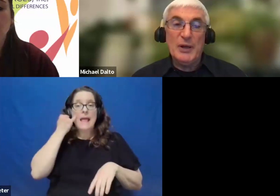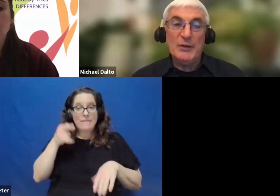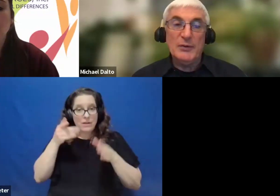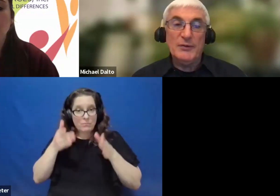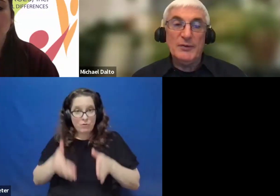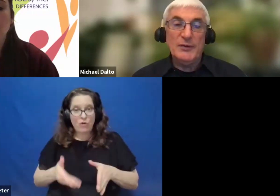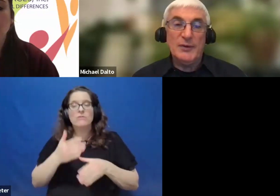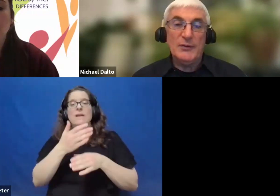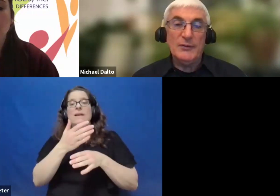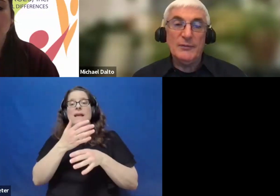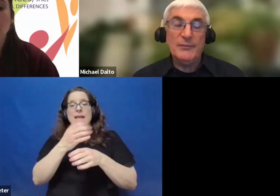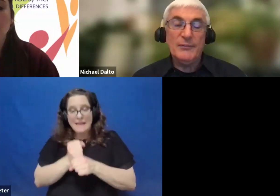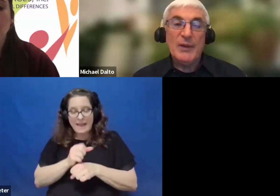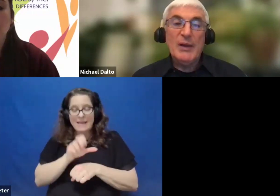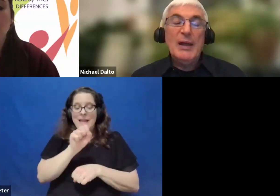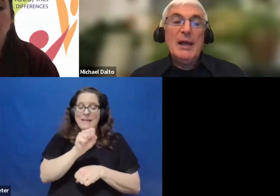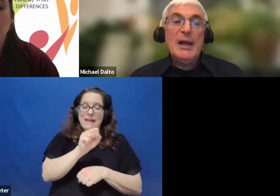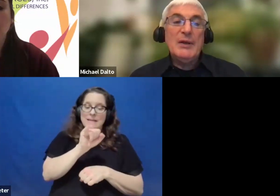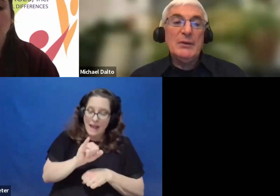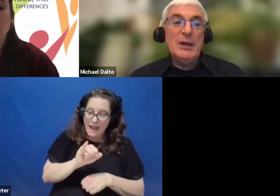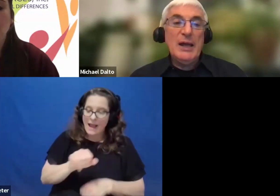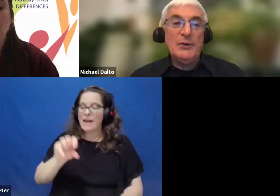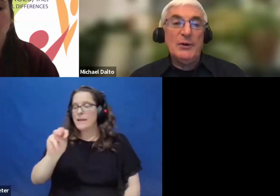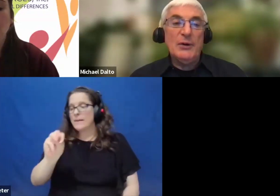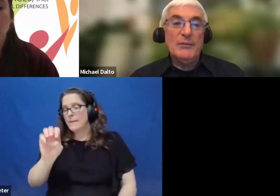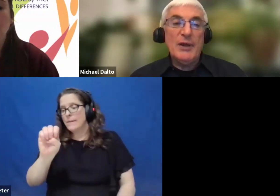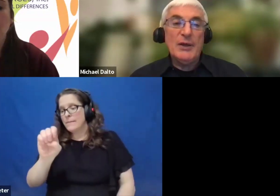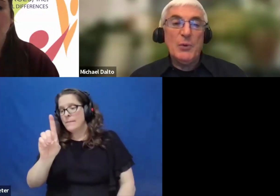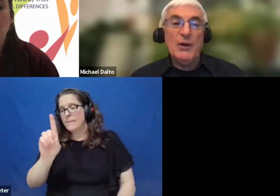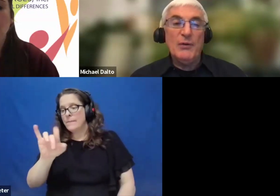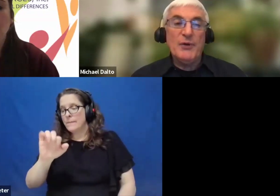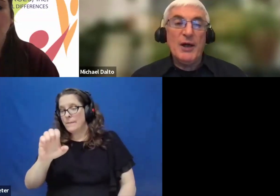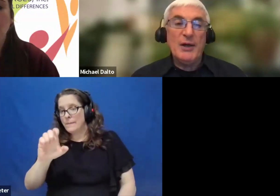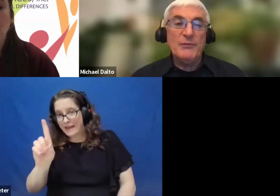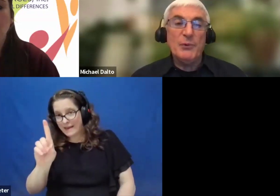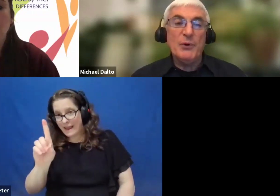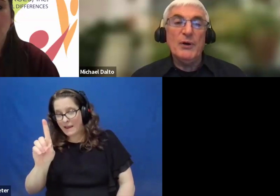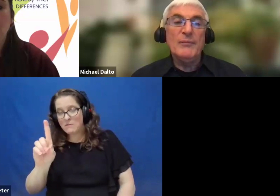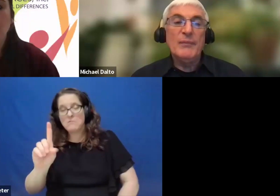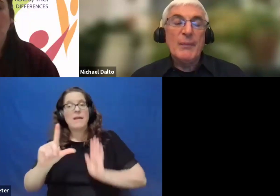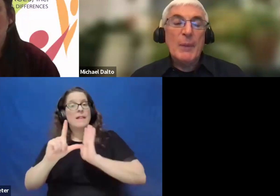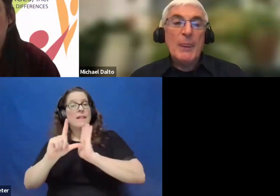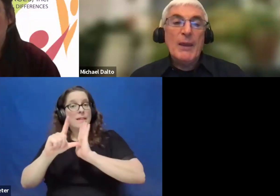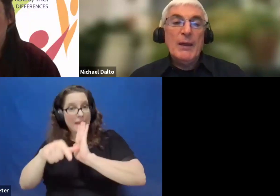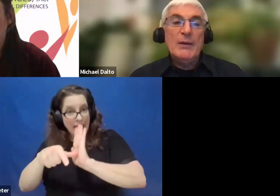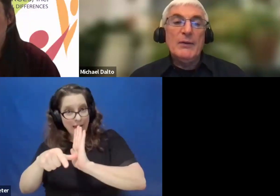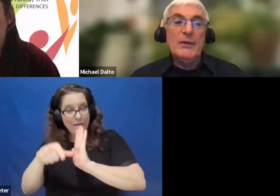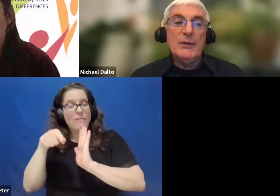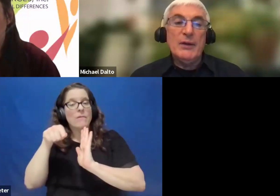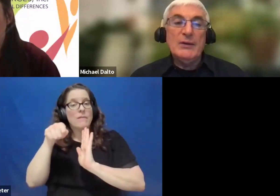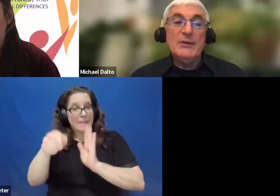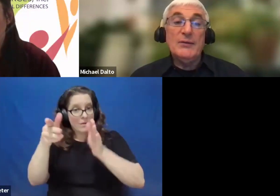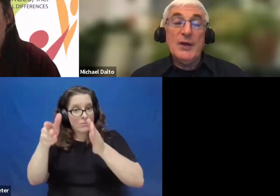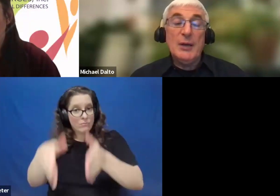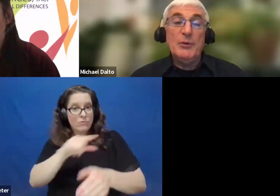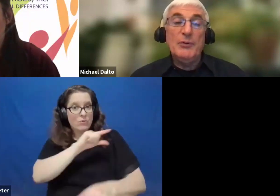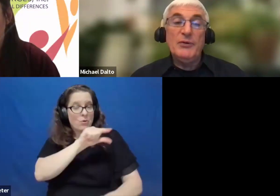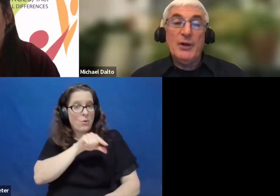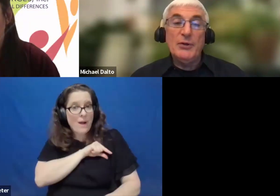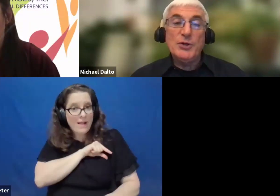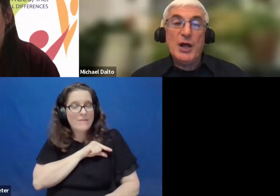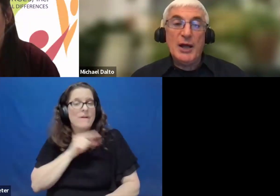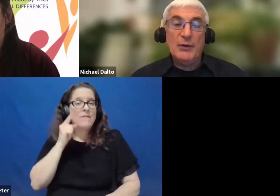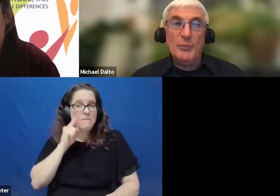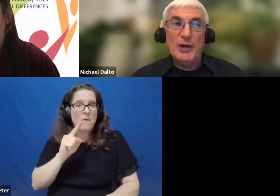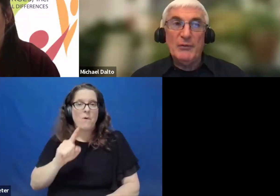as medical assistance, and then later they qualify for the disabled